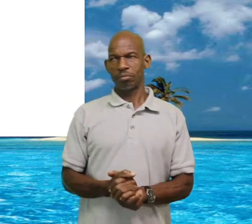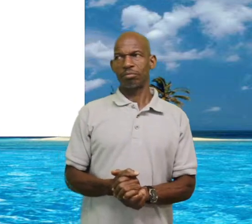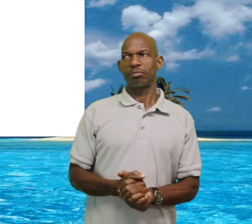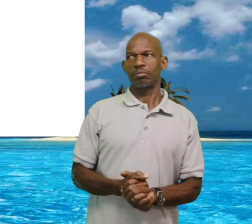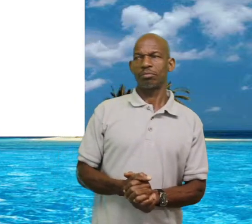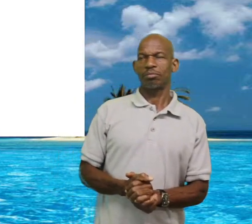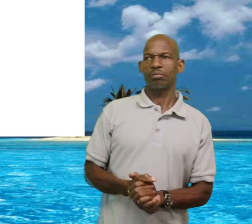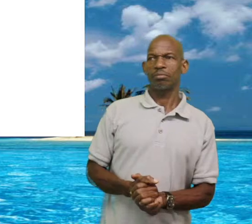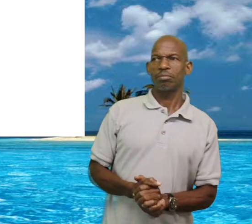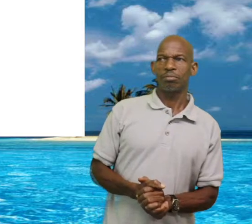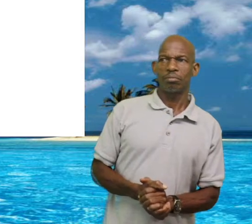thin,